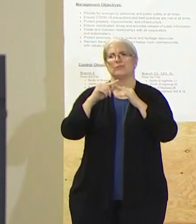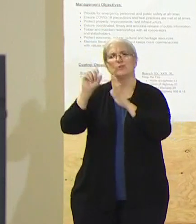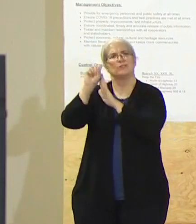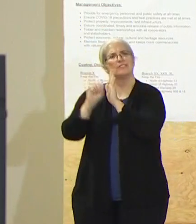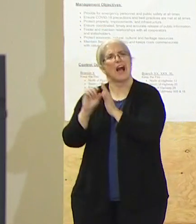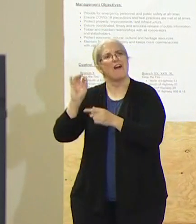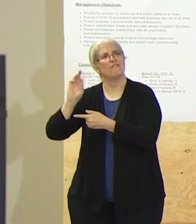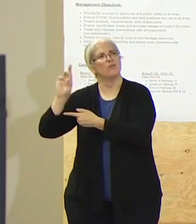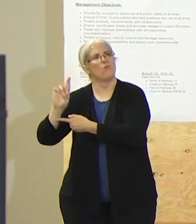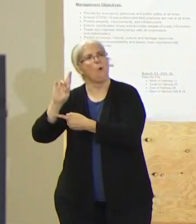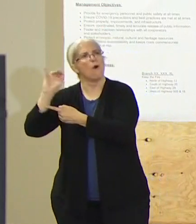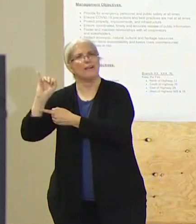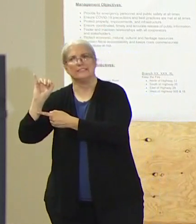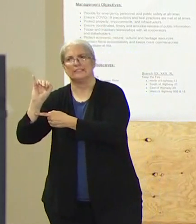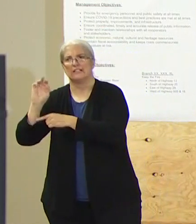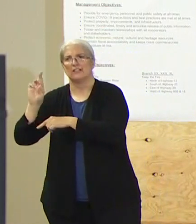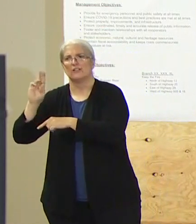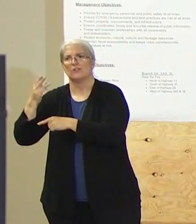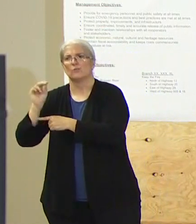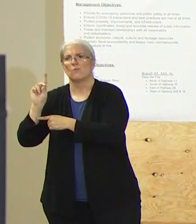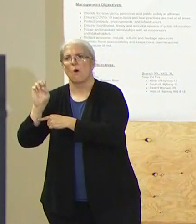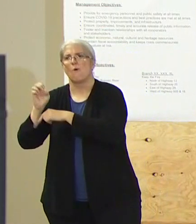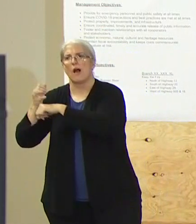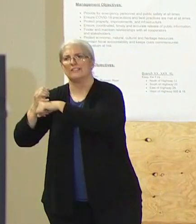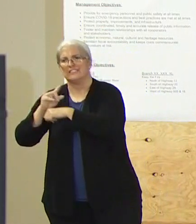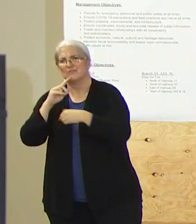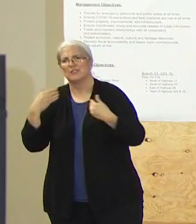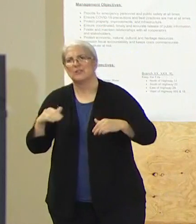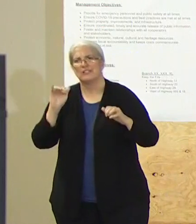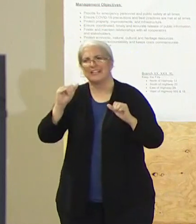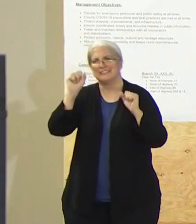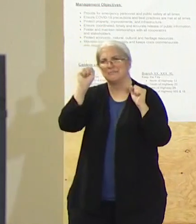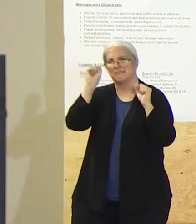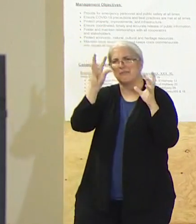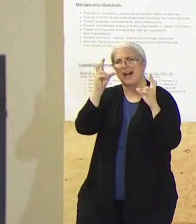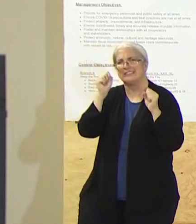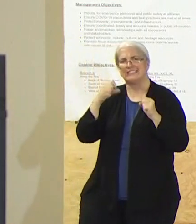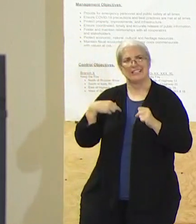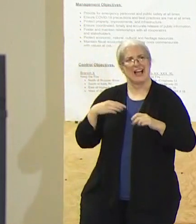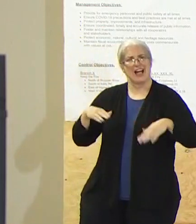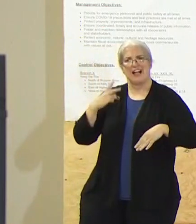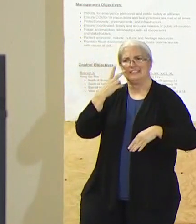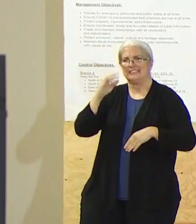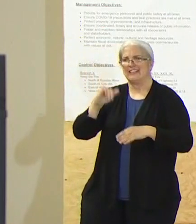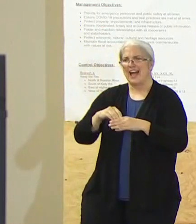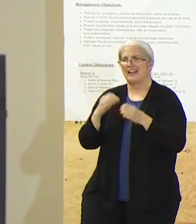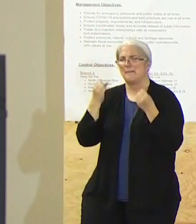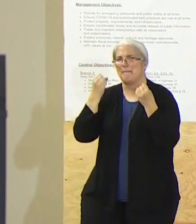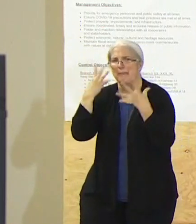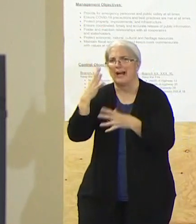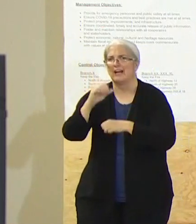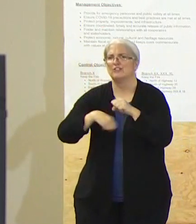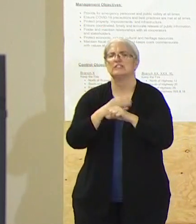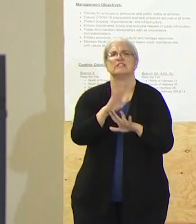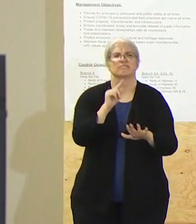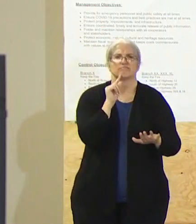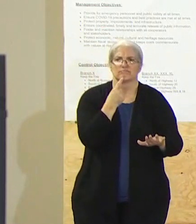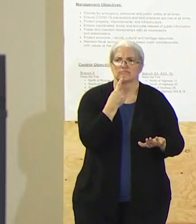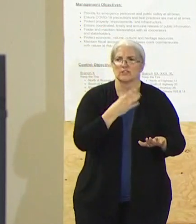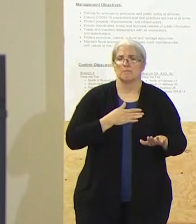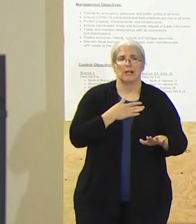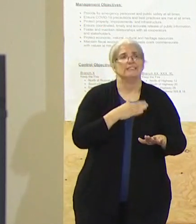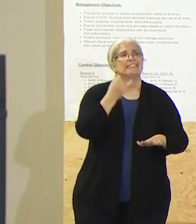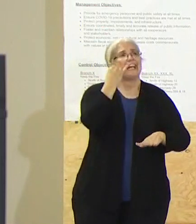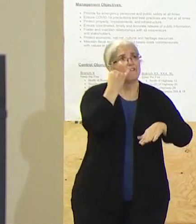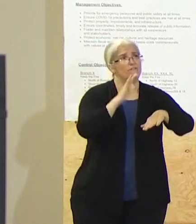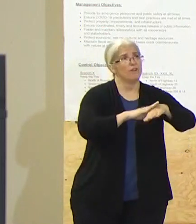haven't seen anything like this in many, many years. Please take seriously those emergency evacuation orders. With